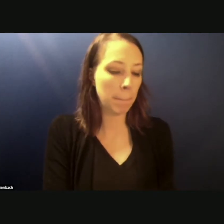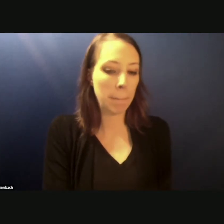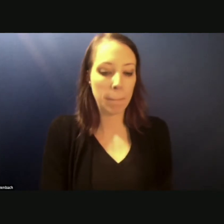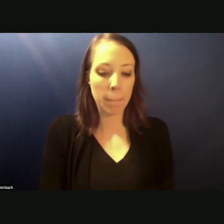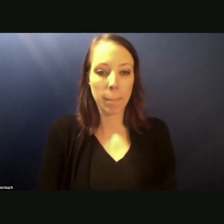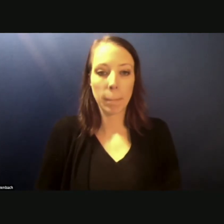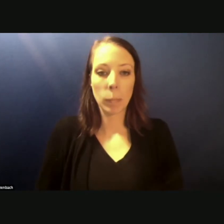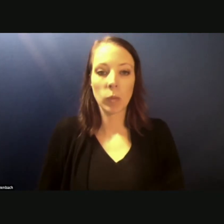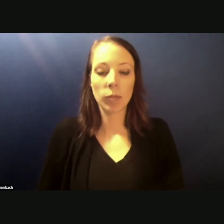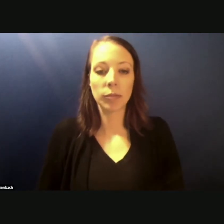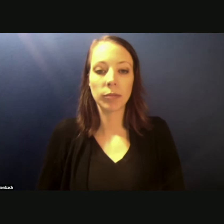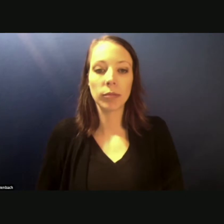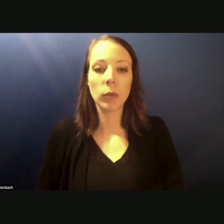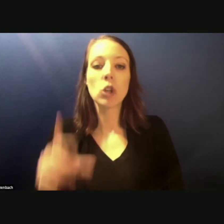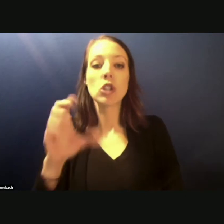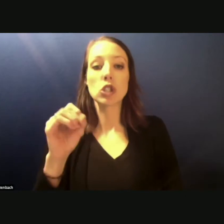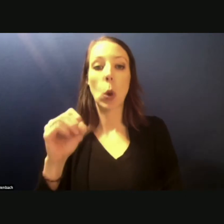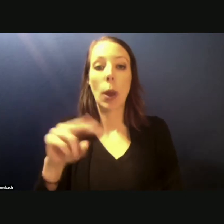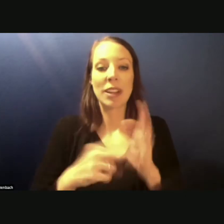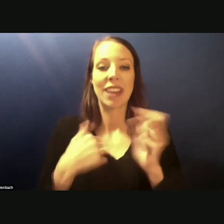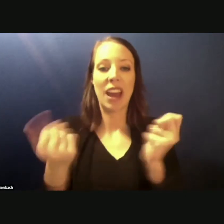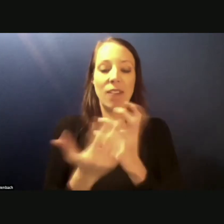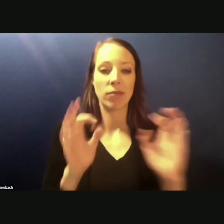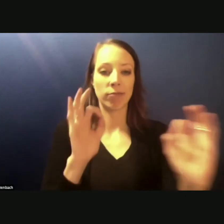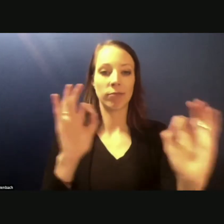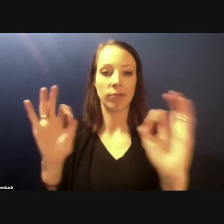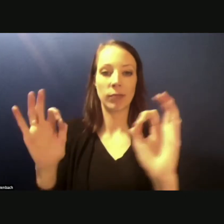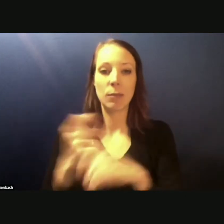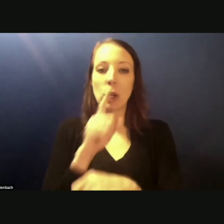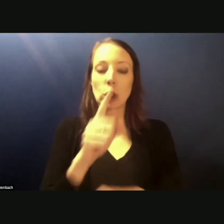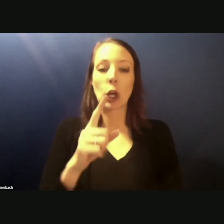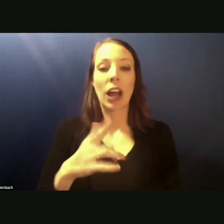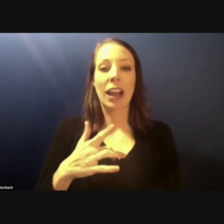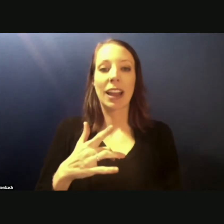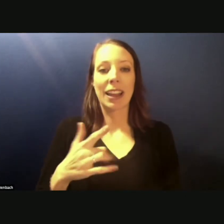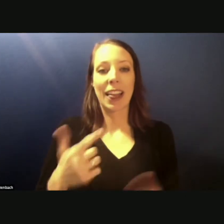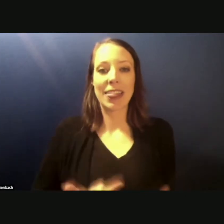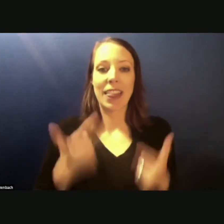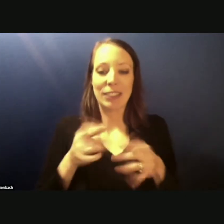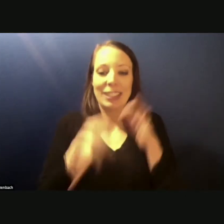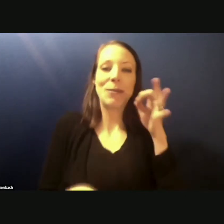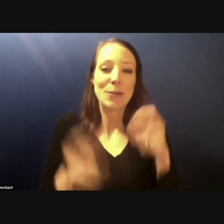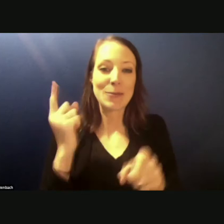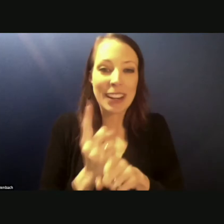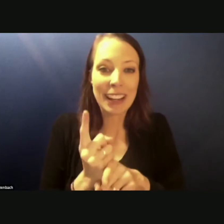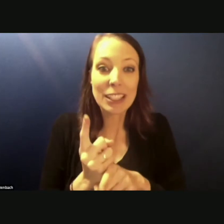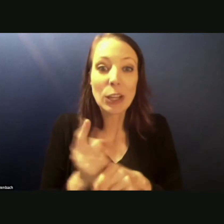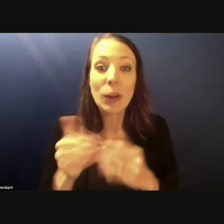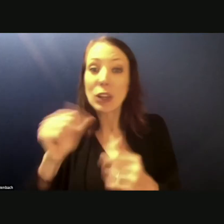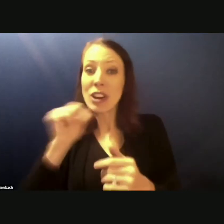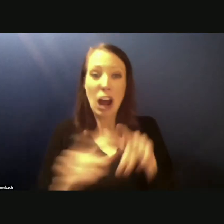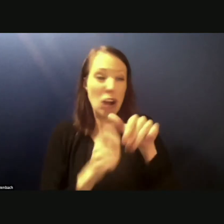But so what it means is to have everything in place, and it just makes life so much easier. So much easier, not